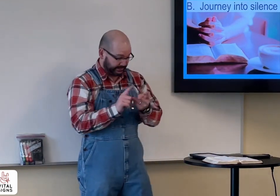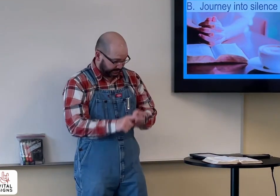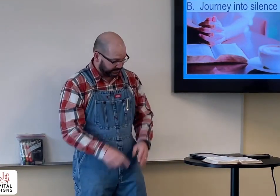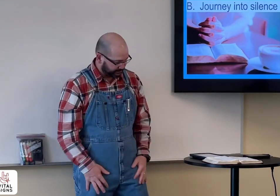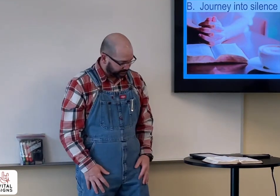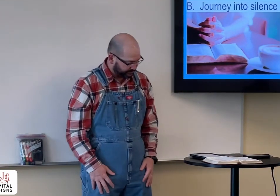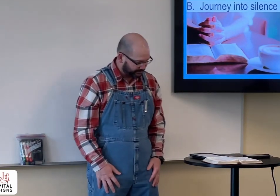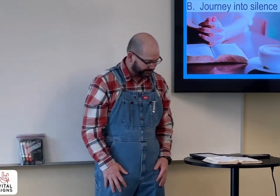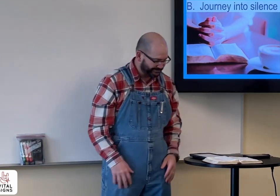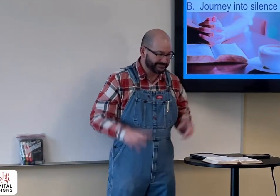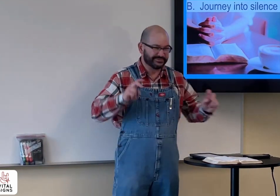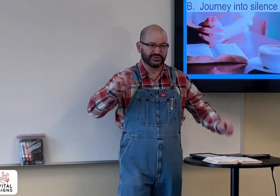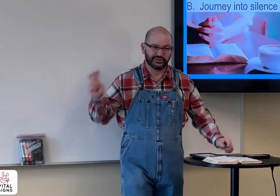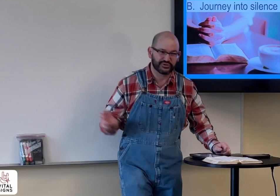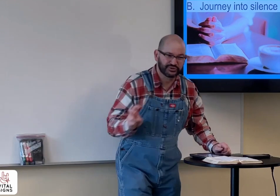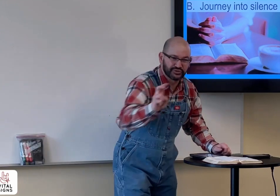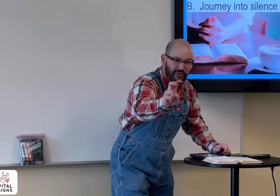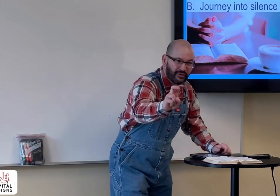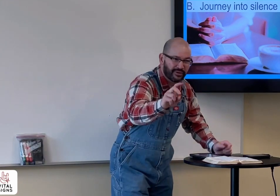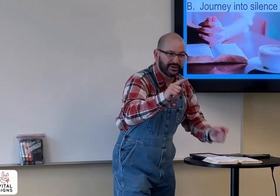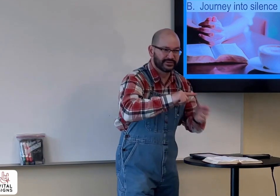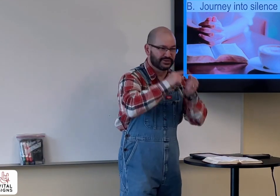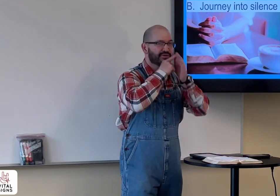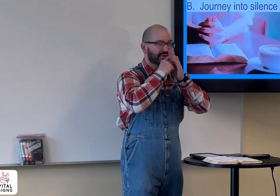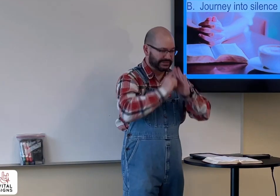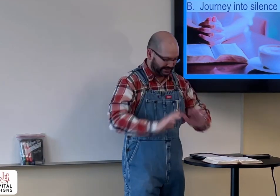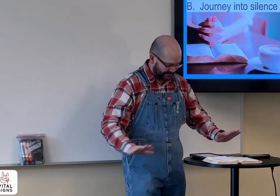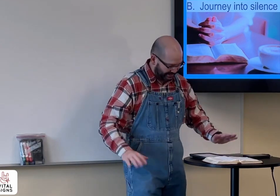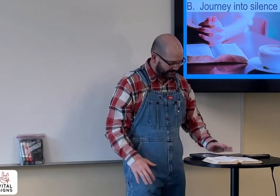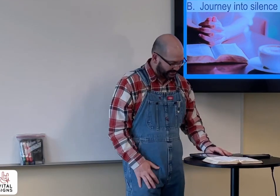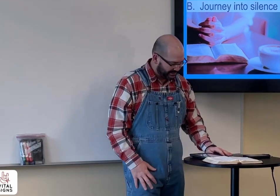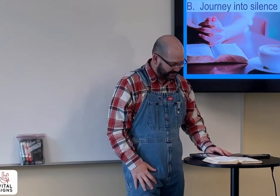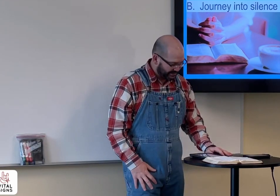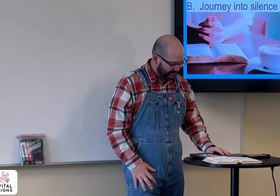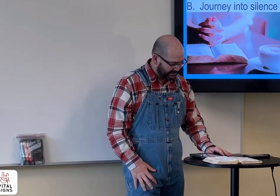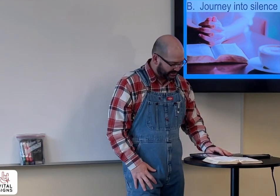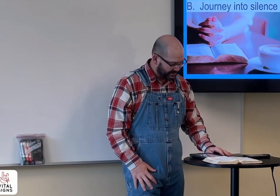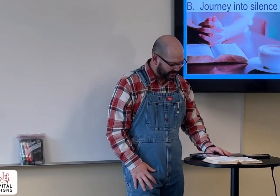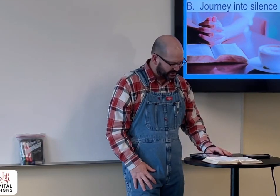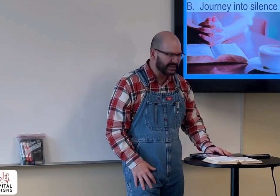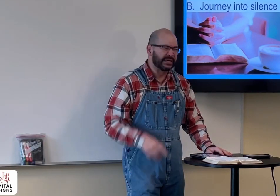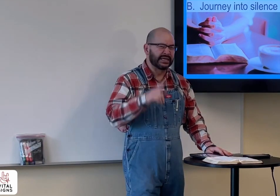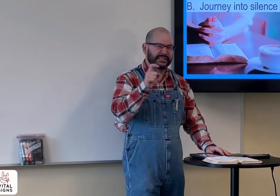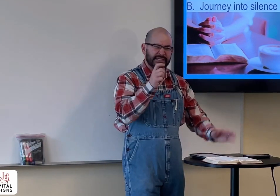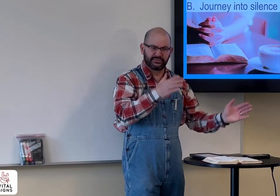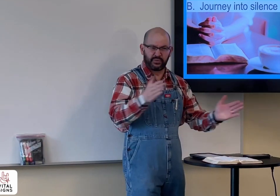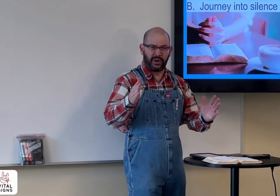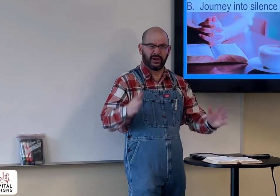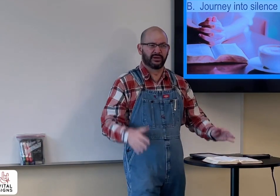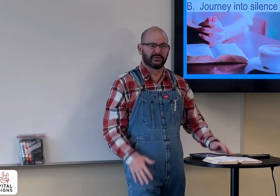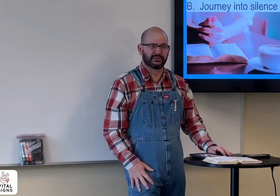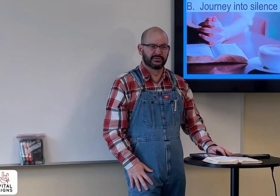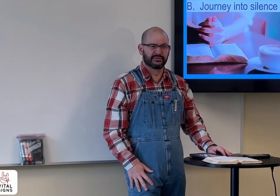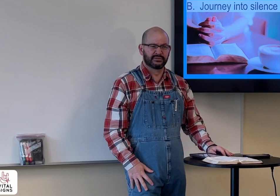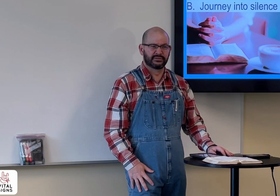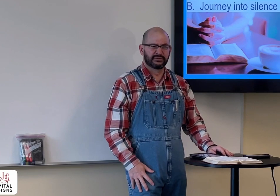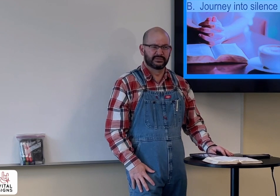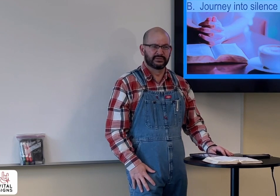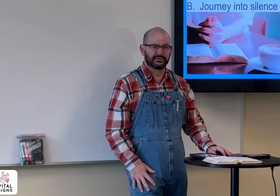The second point, our journey into silence. Quietness. It means to make a plan.